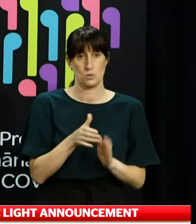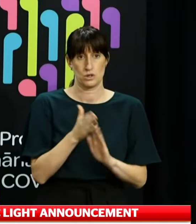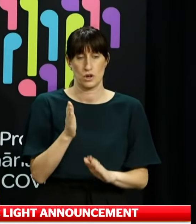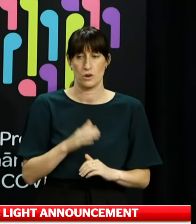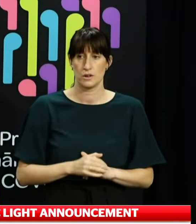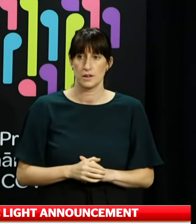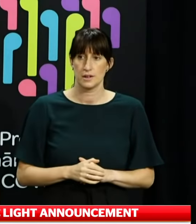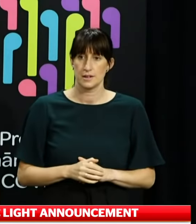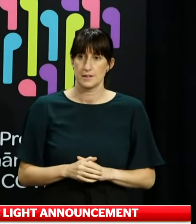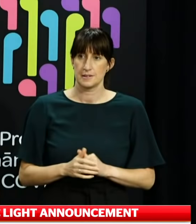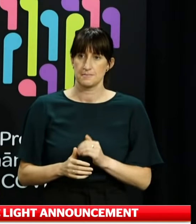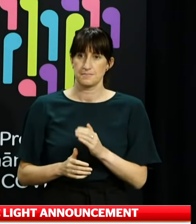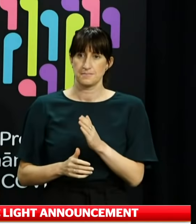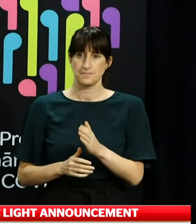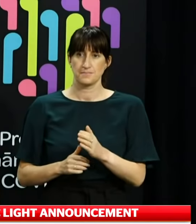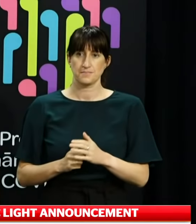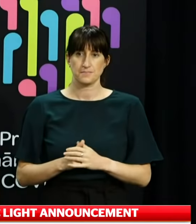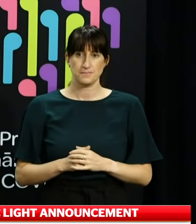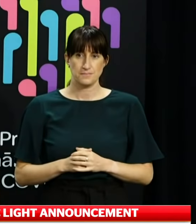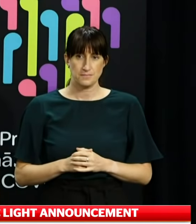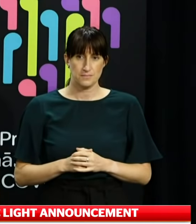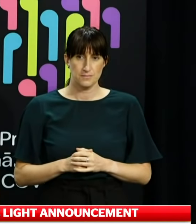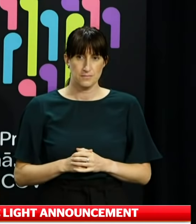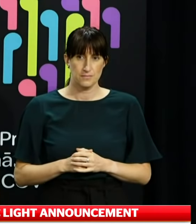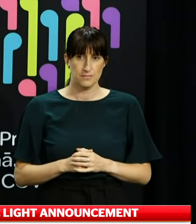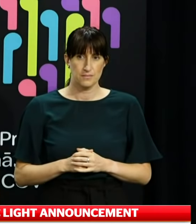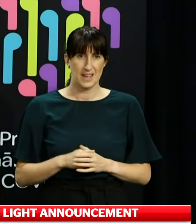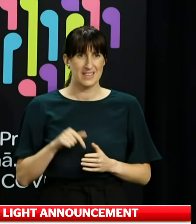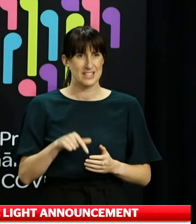and stuff? Is it doing much anymore?